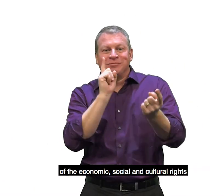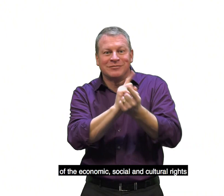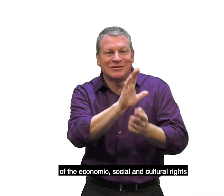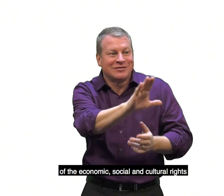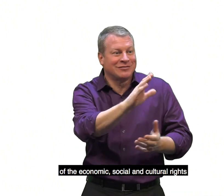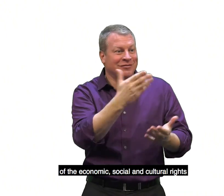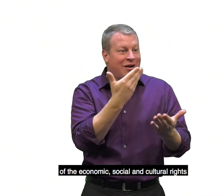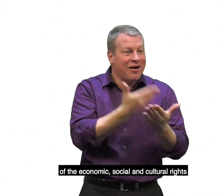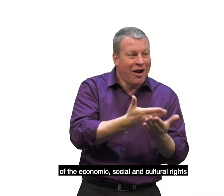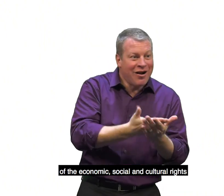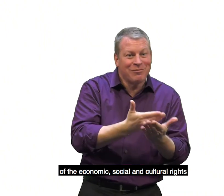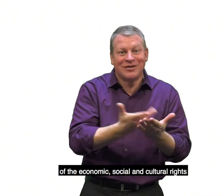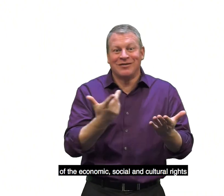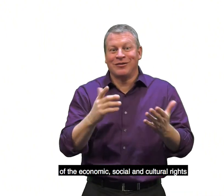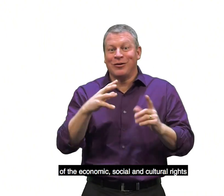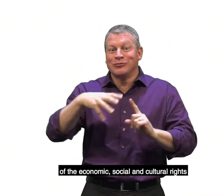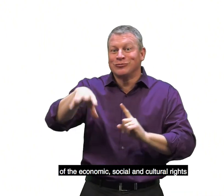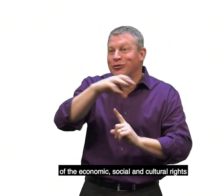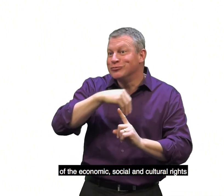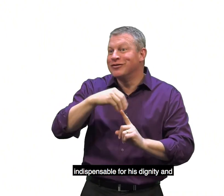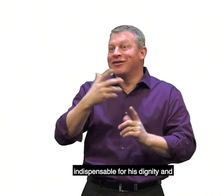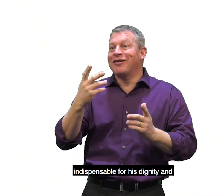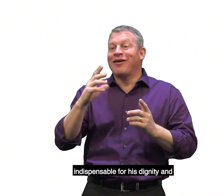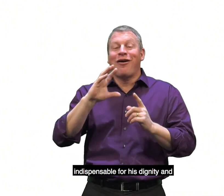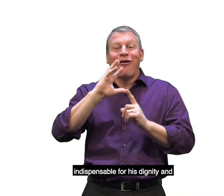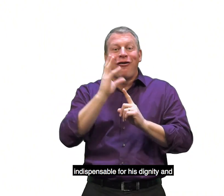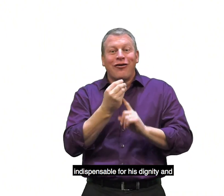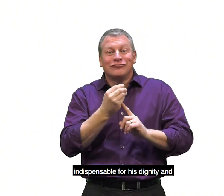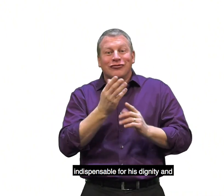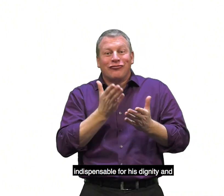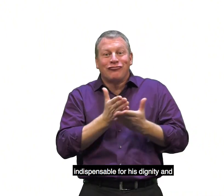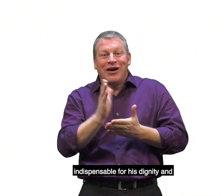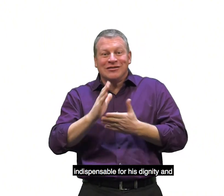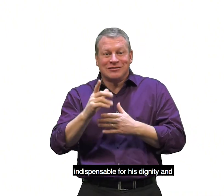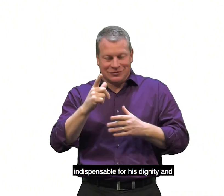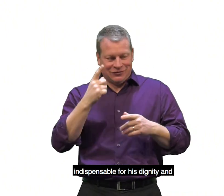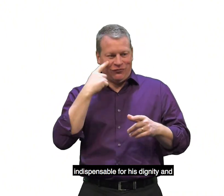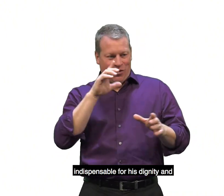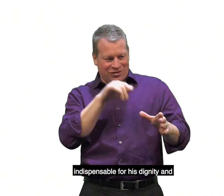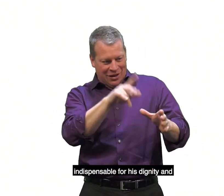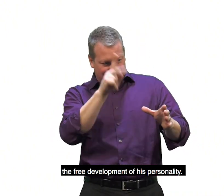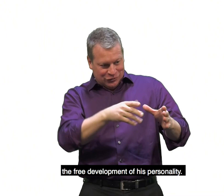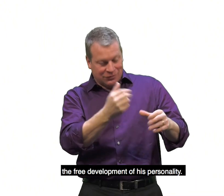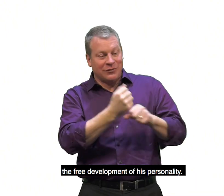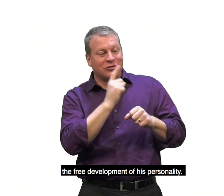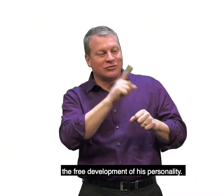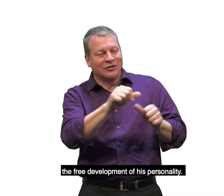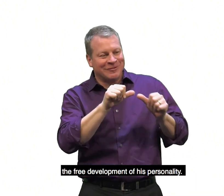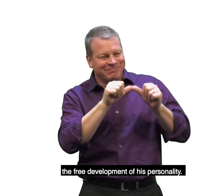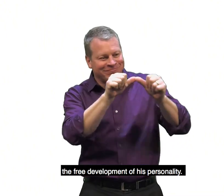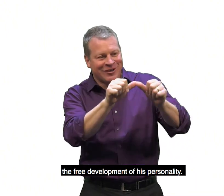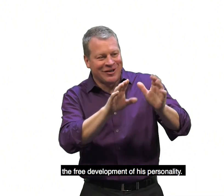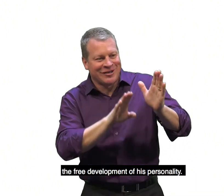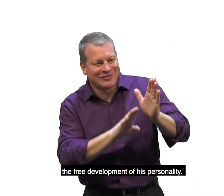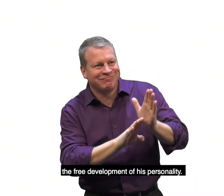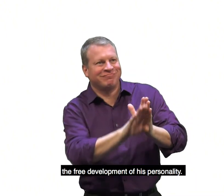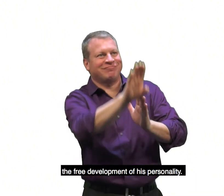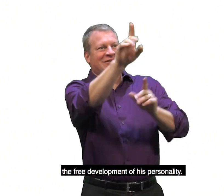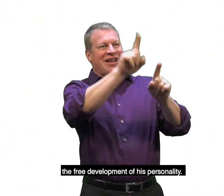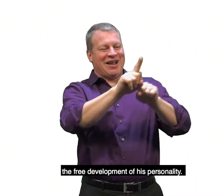the economic, social, and cultural rights indispensable for his dignity and the free development of his